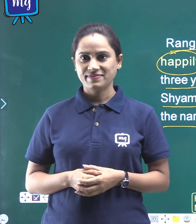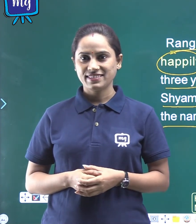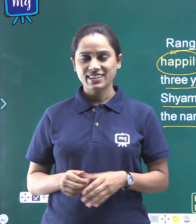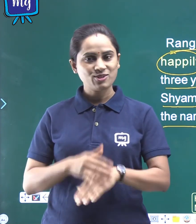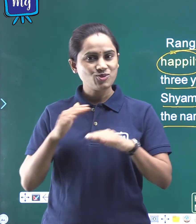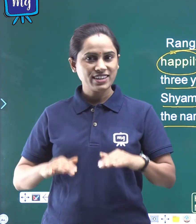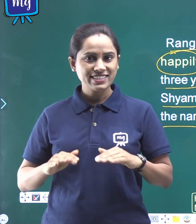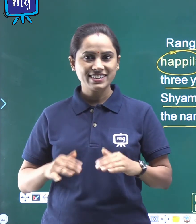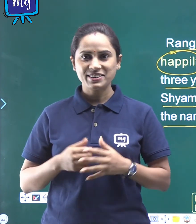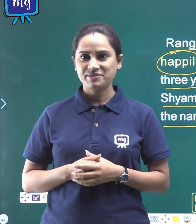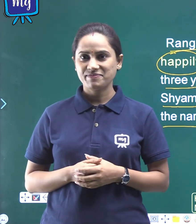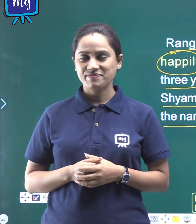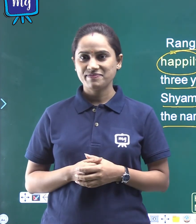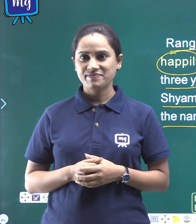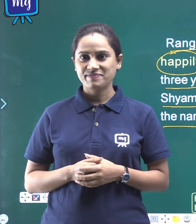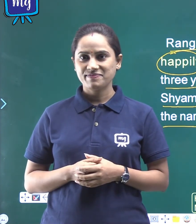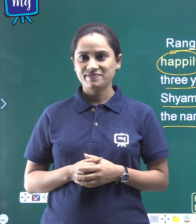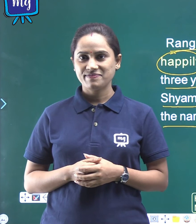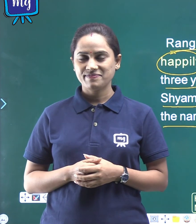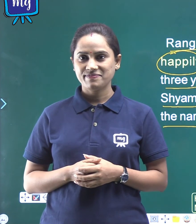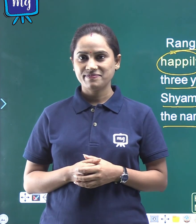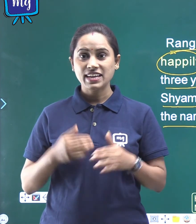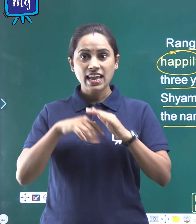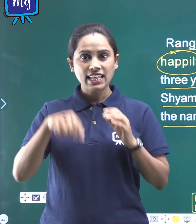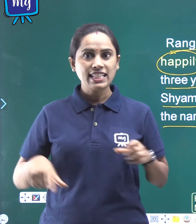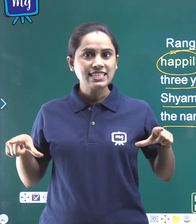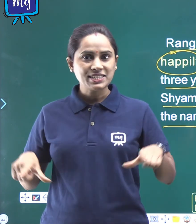So dear children, in this summary